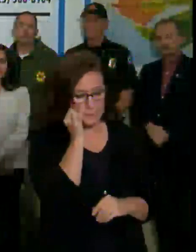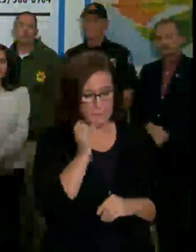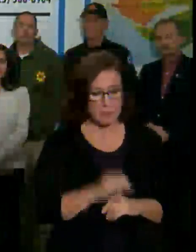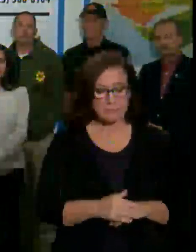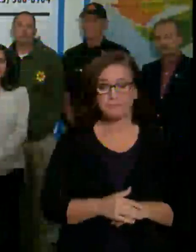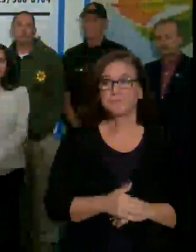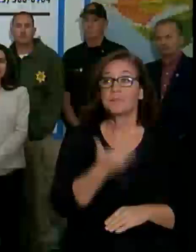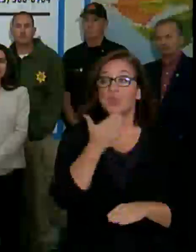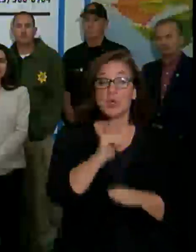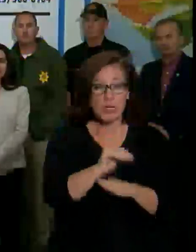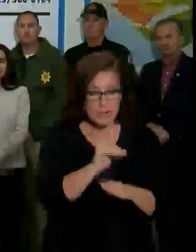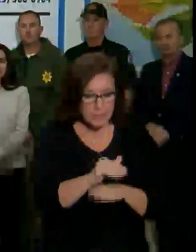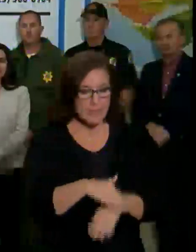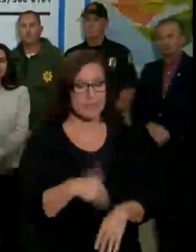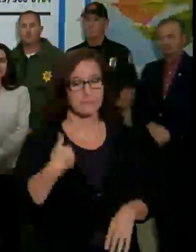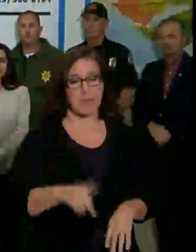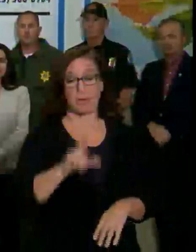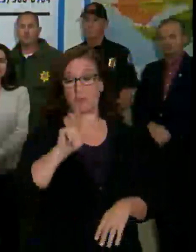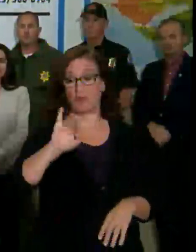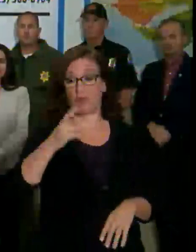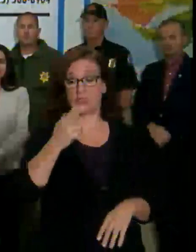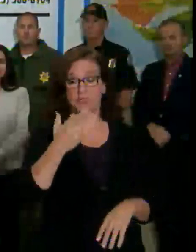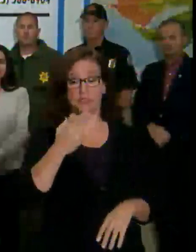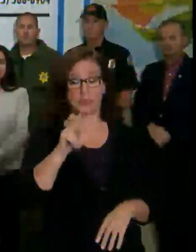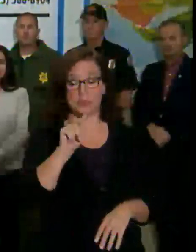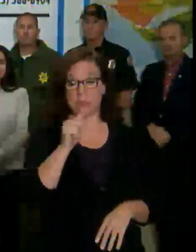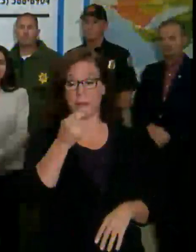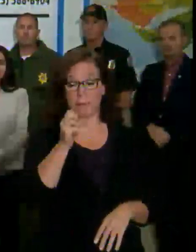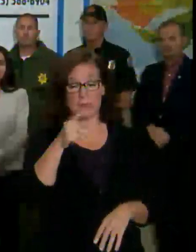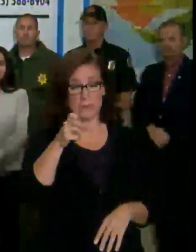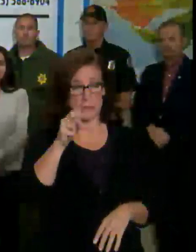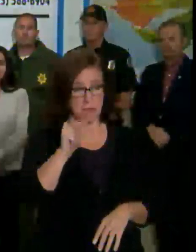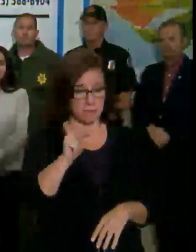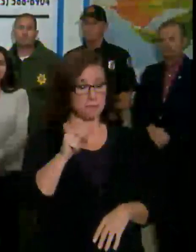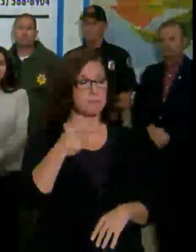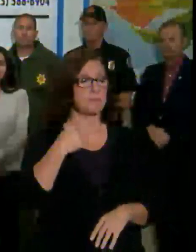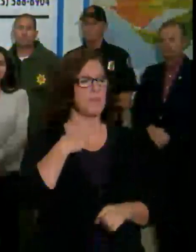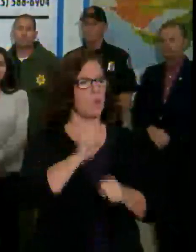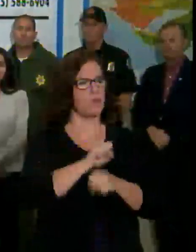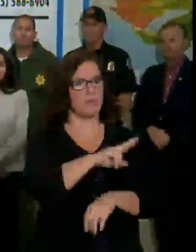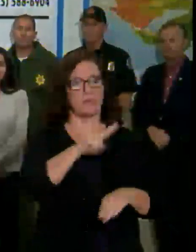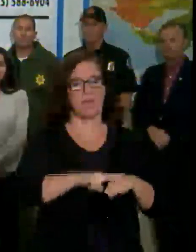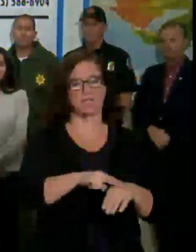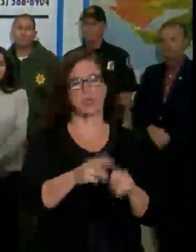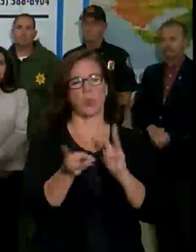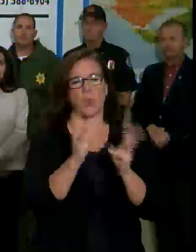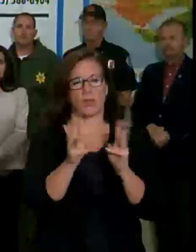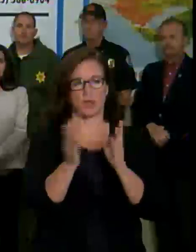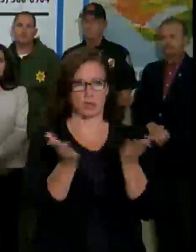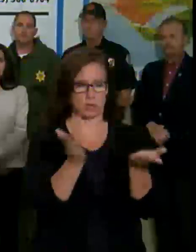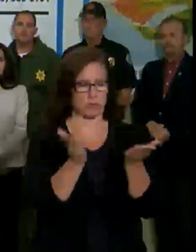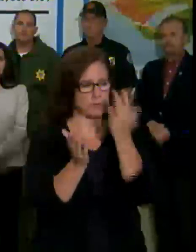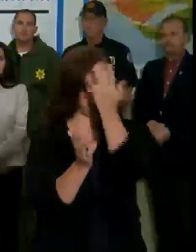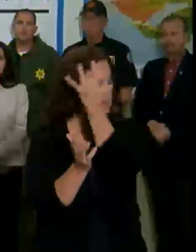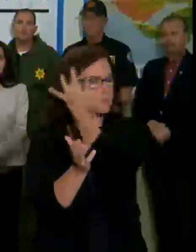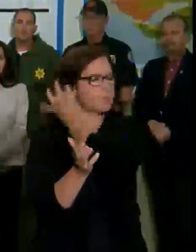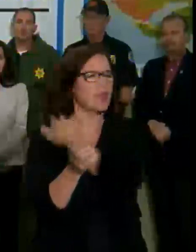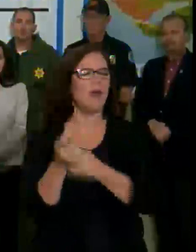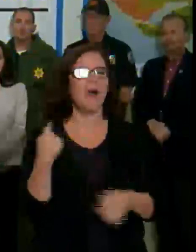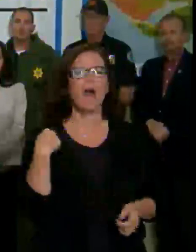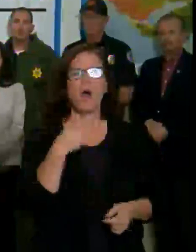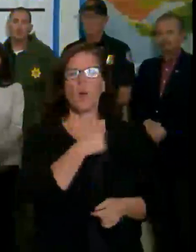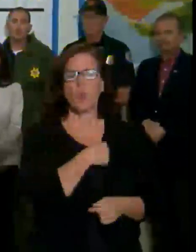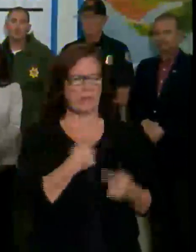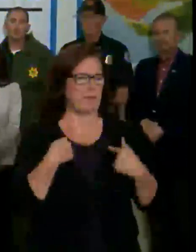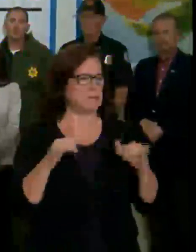Good evening. Rich Thompson, incident meteorologist with the National Weather Service. Across the fire today, we had very similar weather conditions to what we've experienced the last